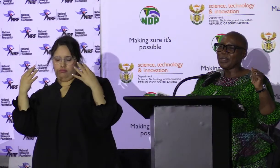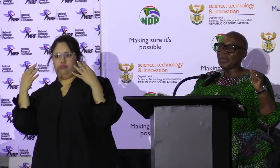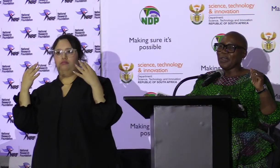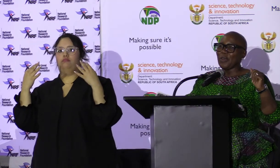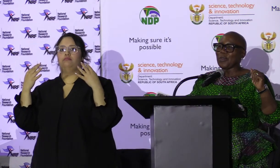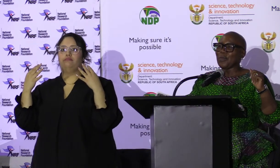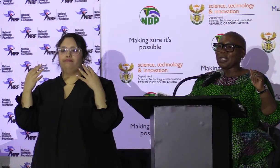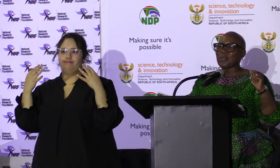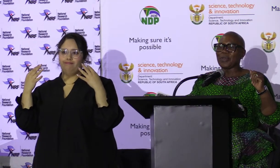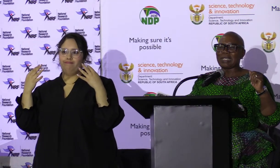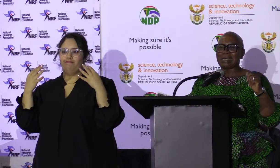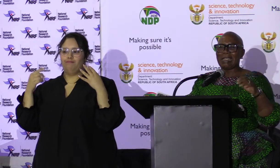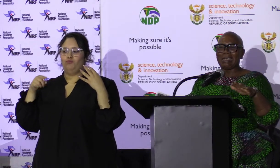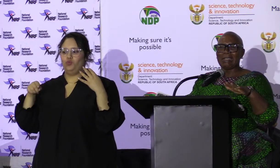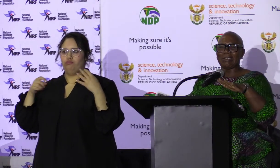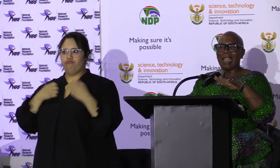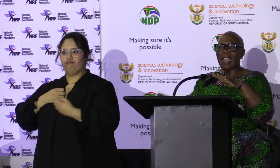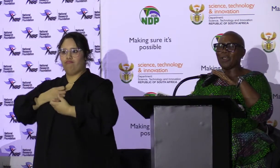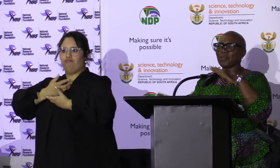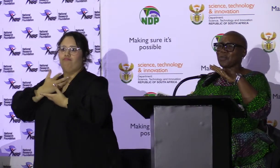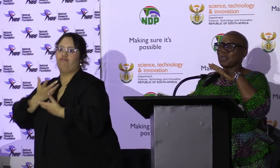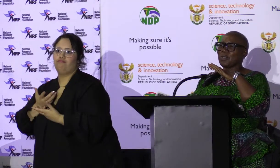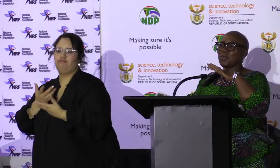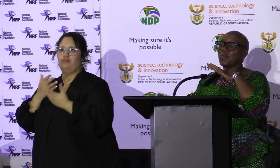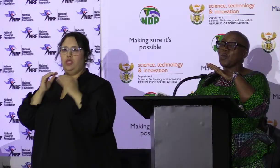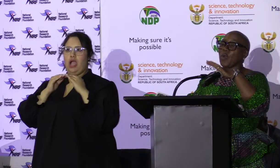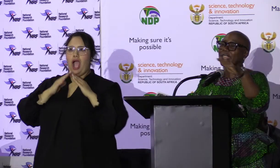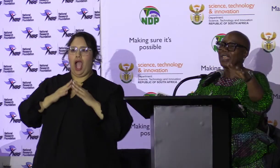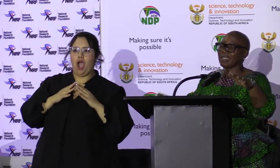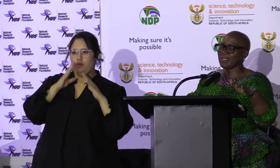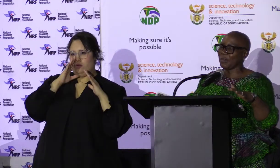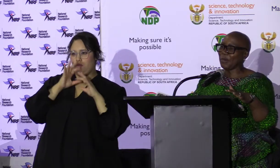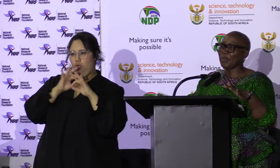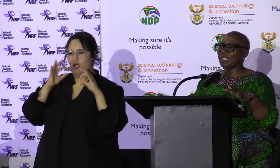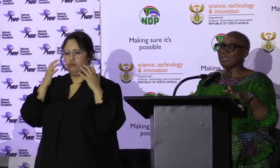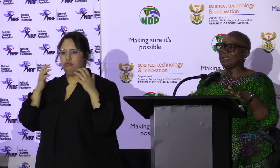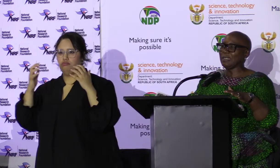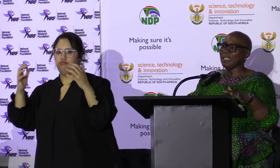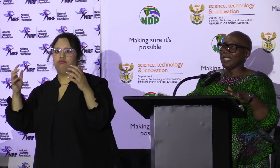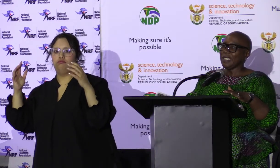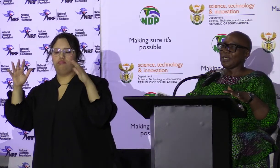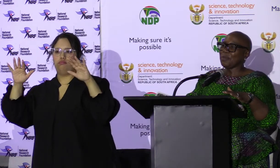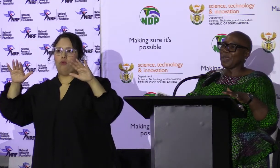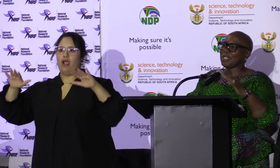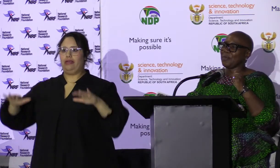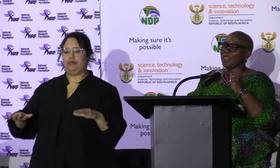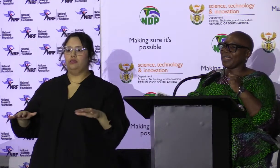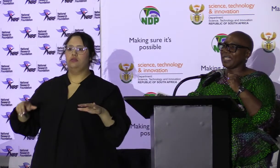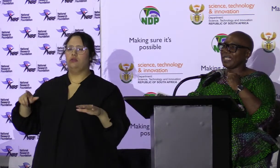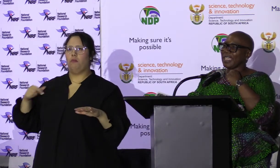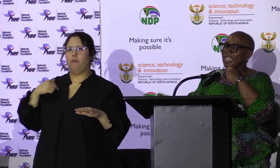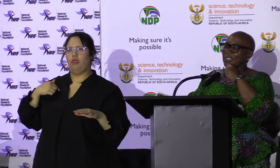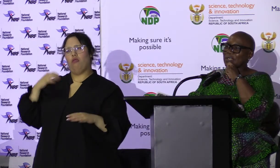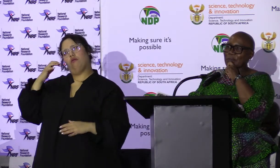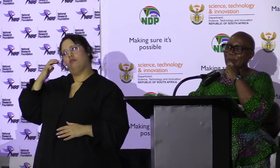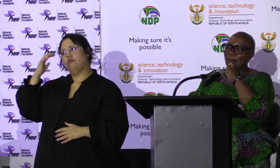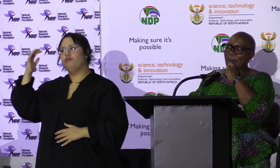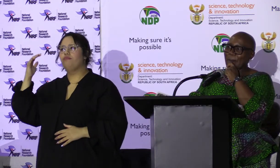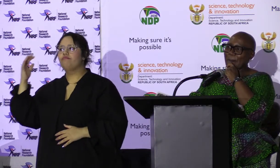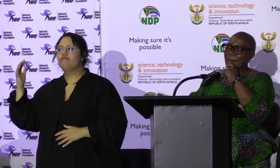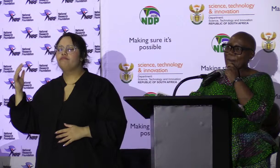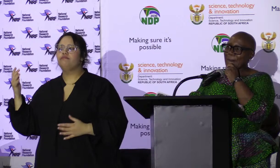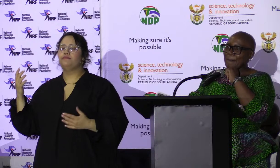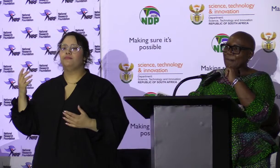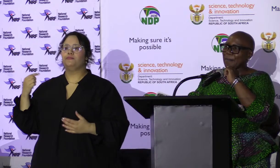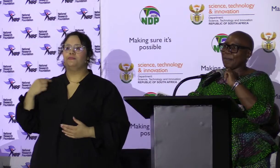glued on what you were saying. The house was so quiet, the hall. You made me think, and